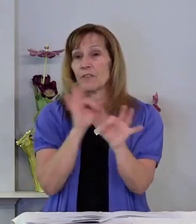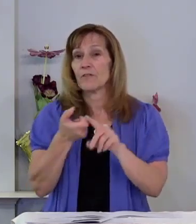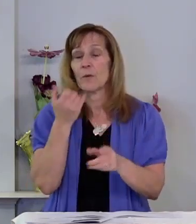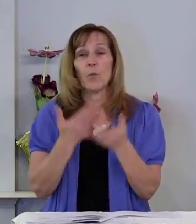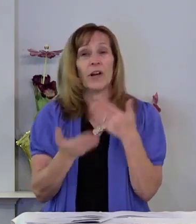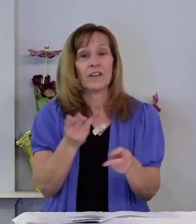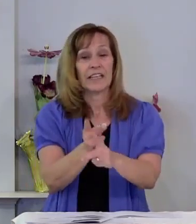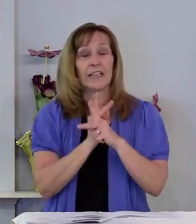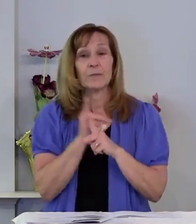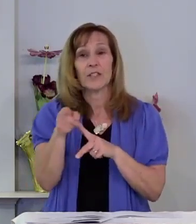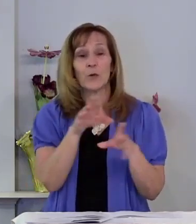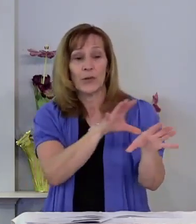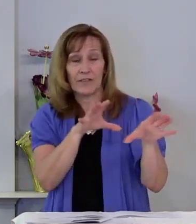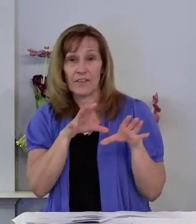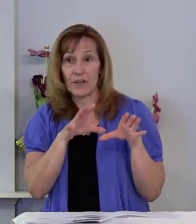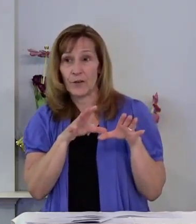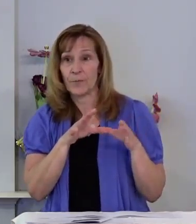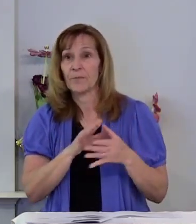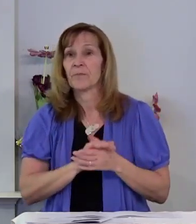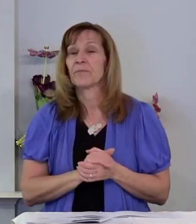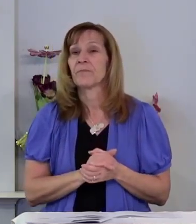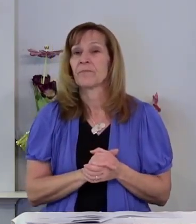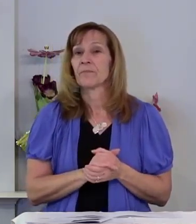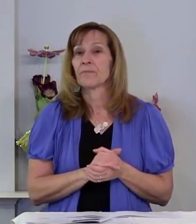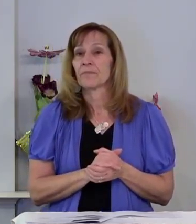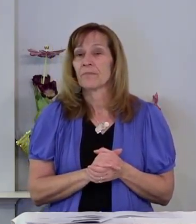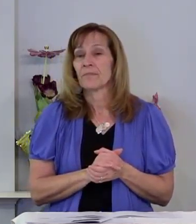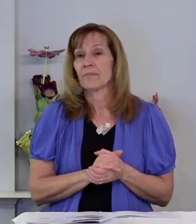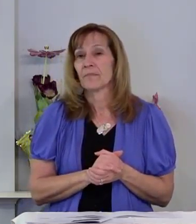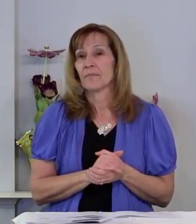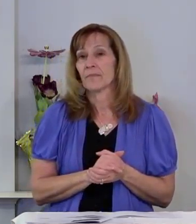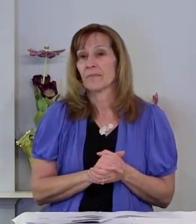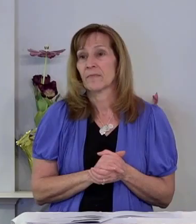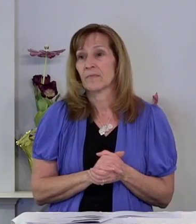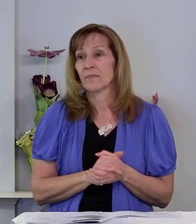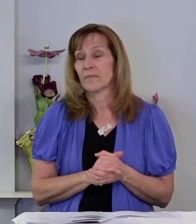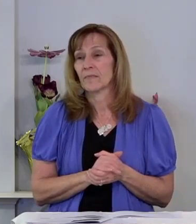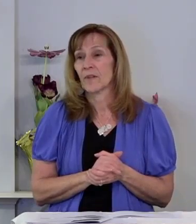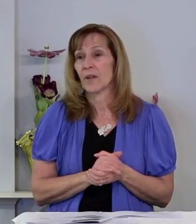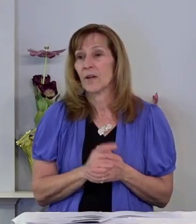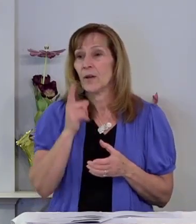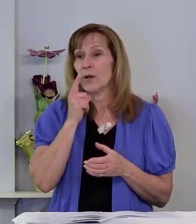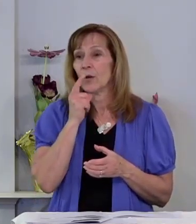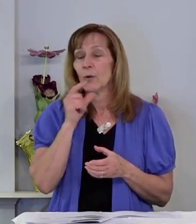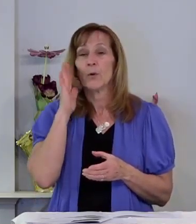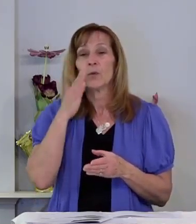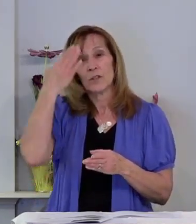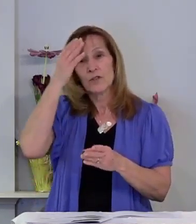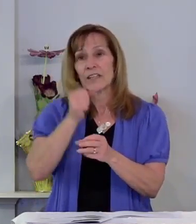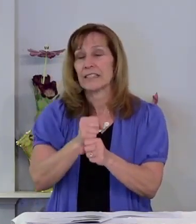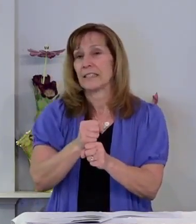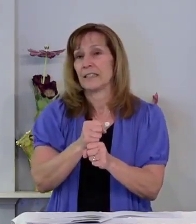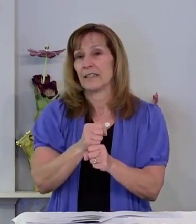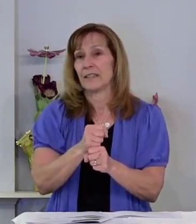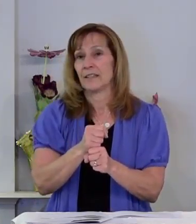It is one thing if Christ is risen. It's quite another thing if Christ is risen for